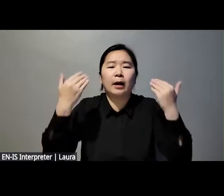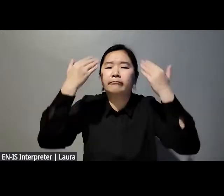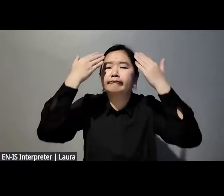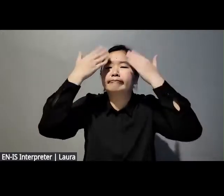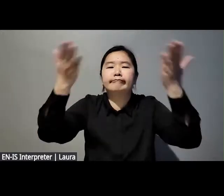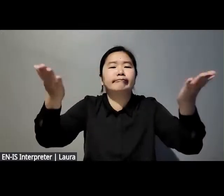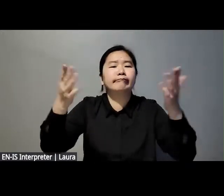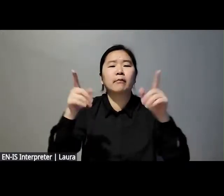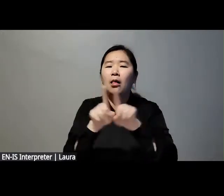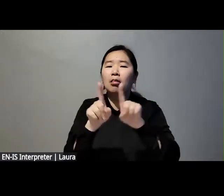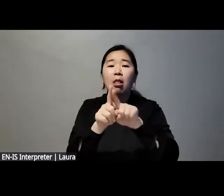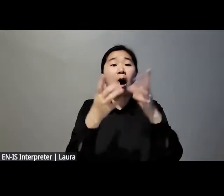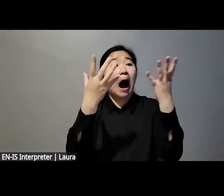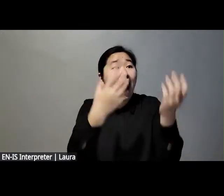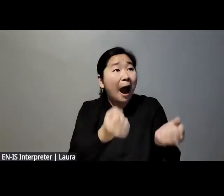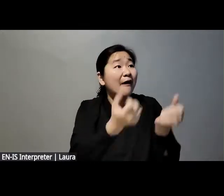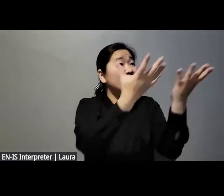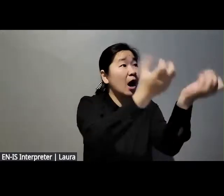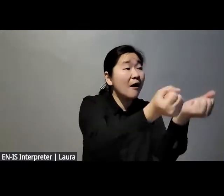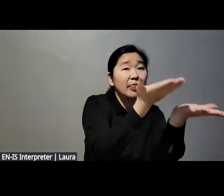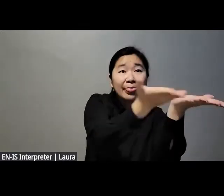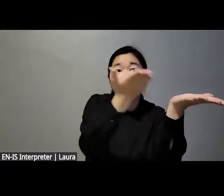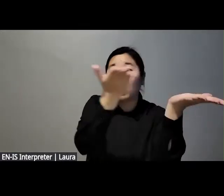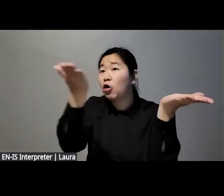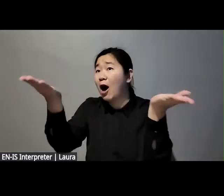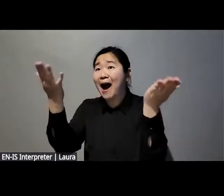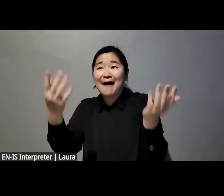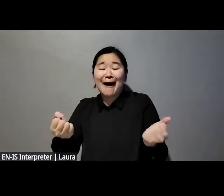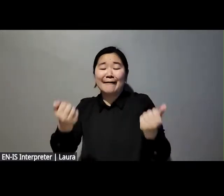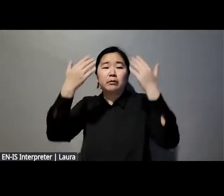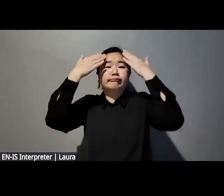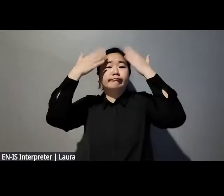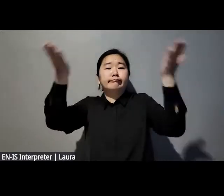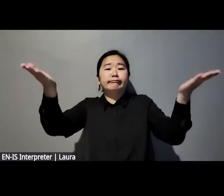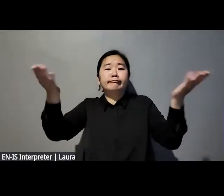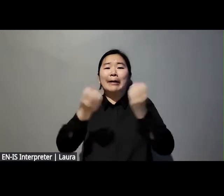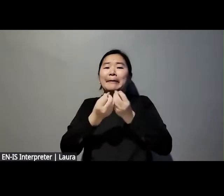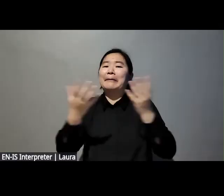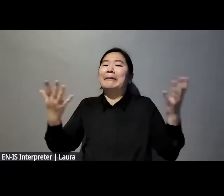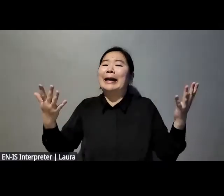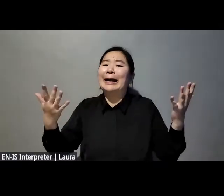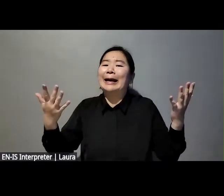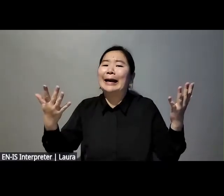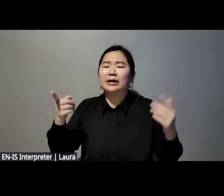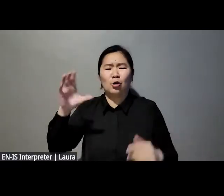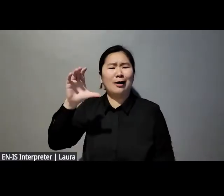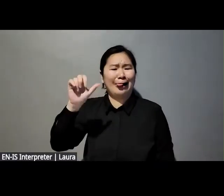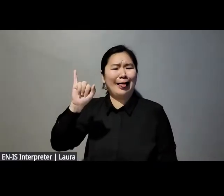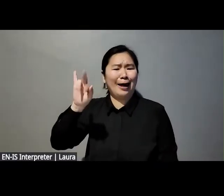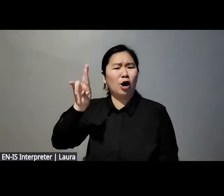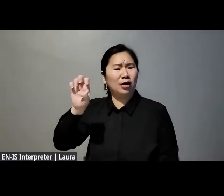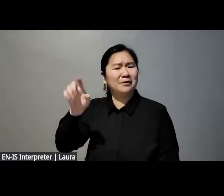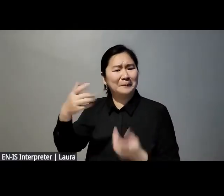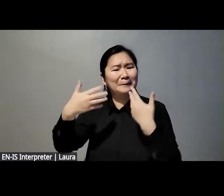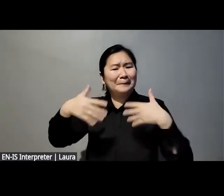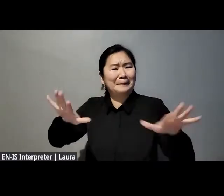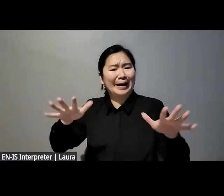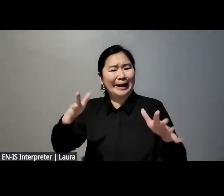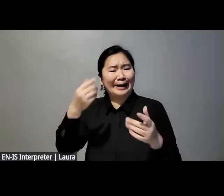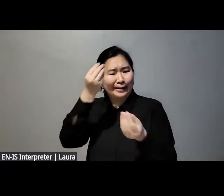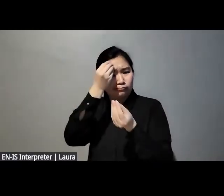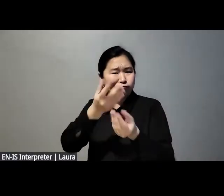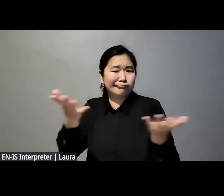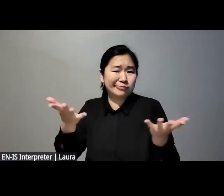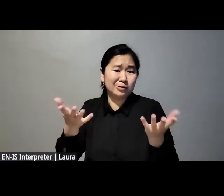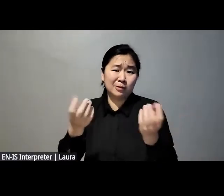assumption becomes self-fulfilling, and it creates sort of a vicious cycle. Limited resources restricting